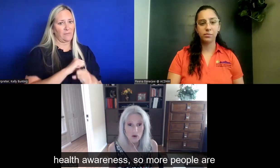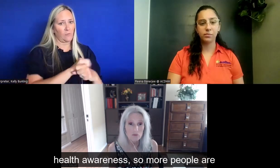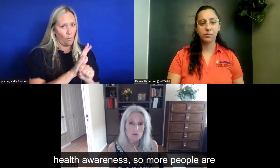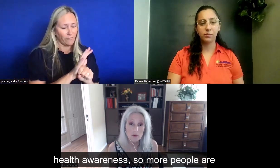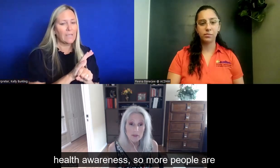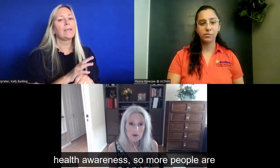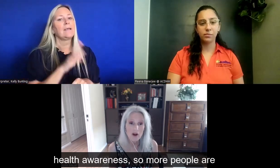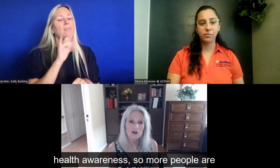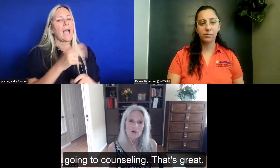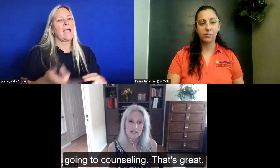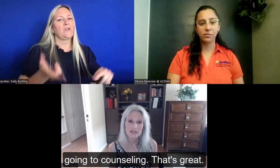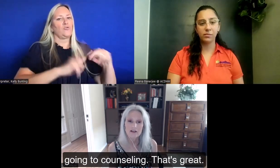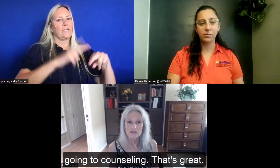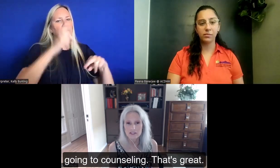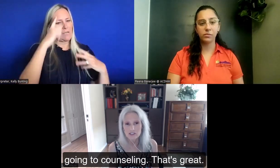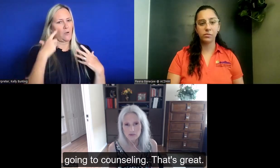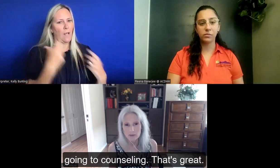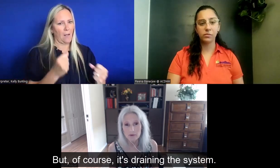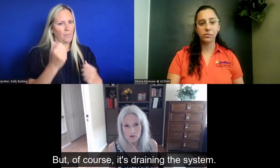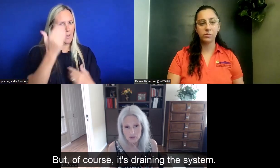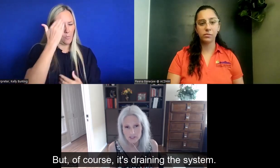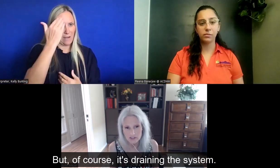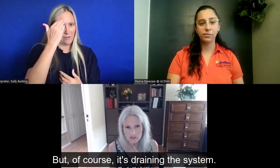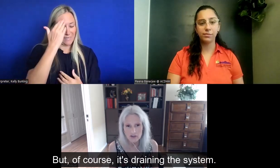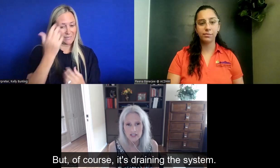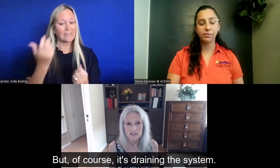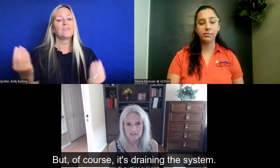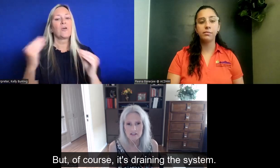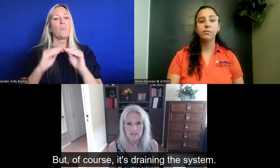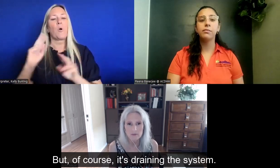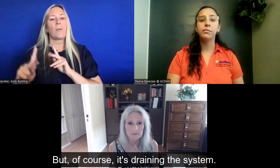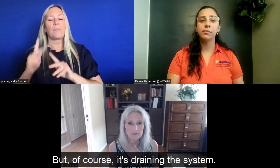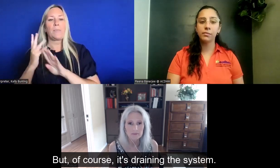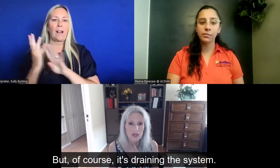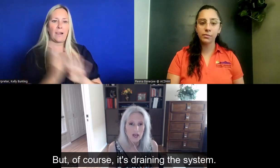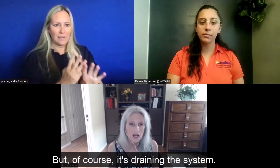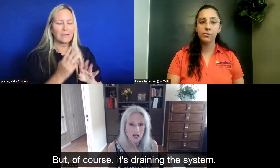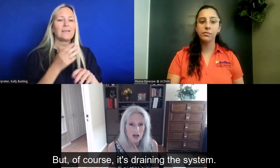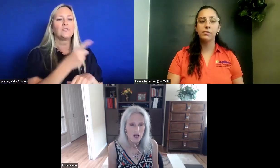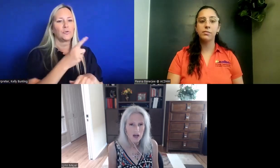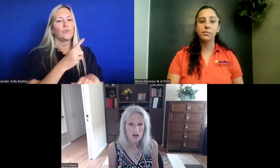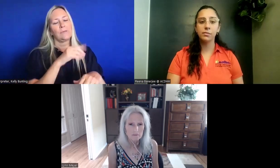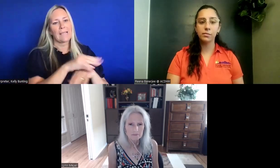awareness. So more people are going to counseling. That's great. But of course, it's training the system.